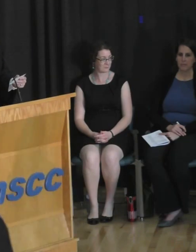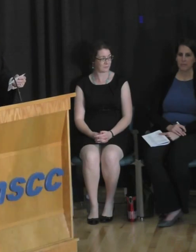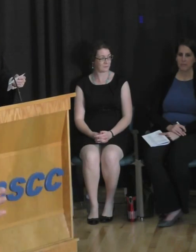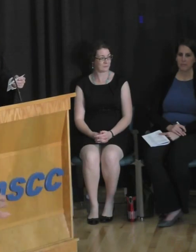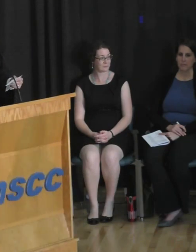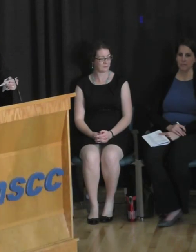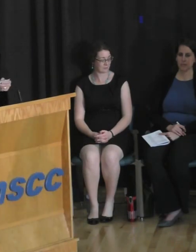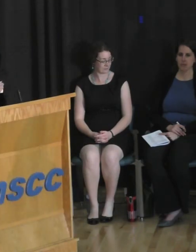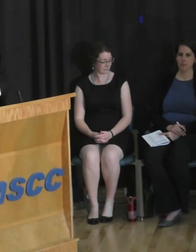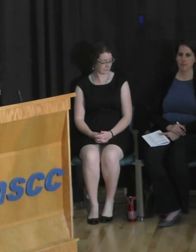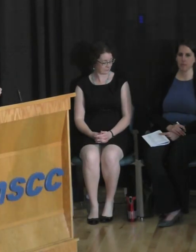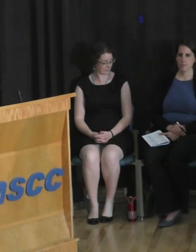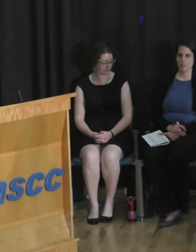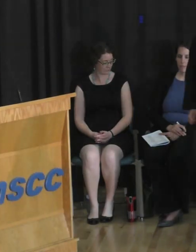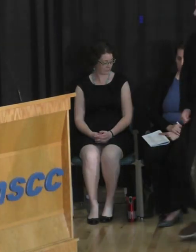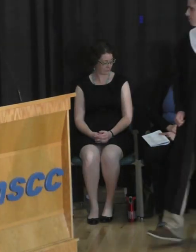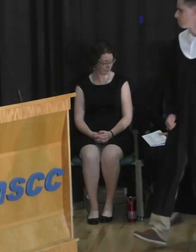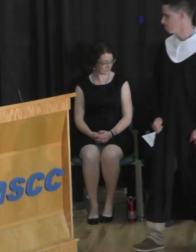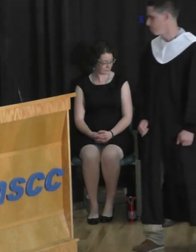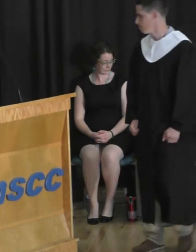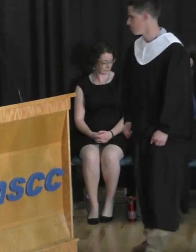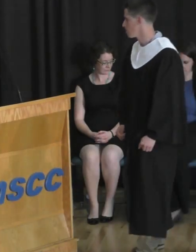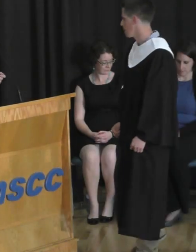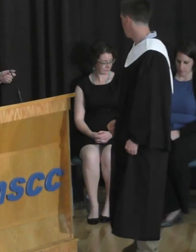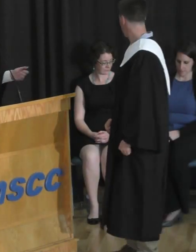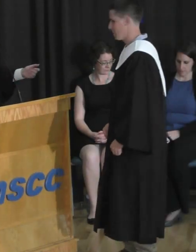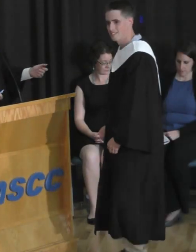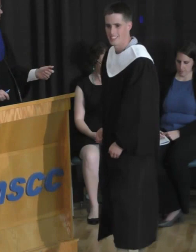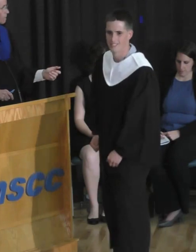Kendall Flanagan.